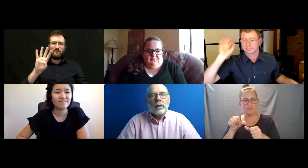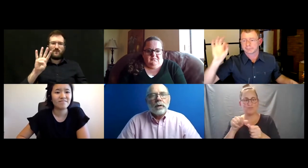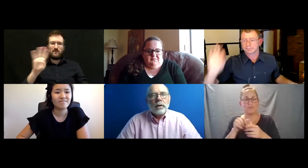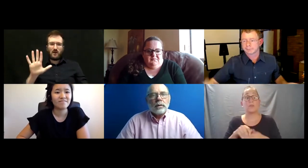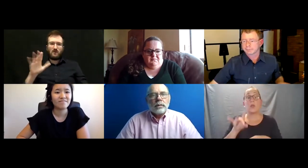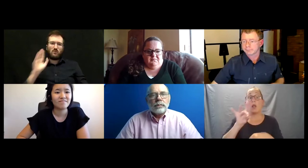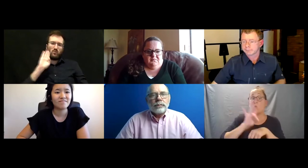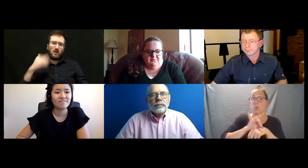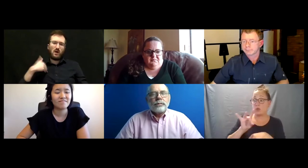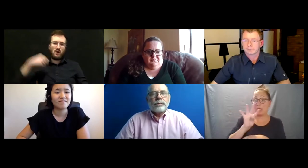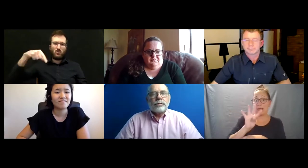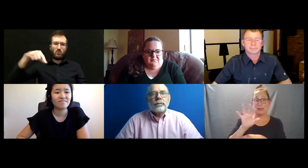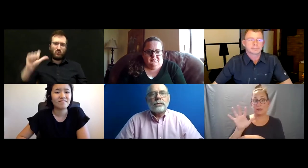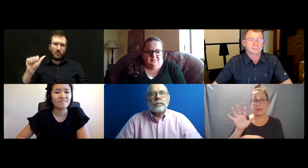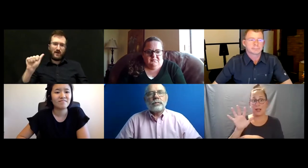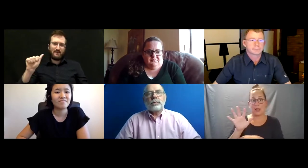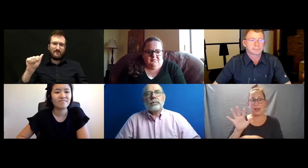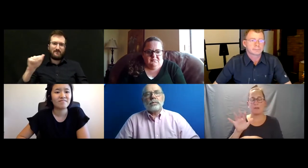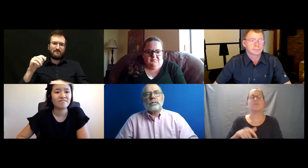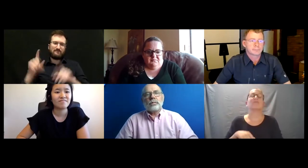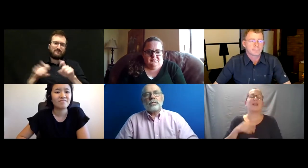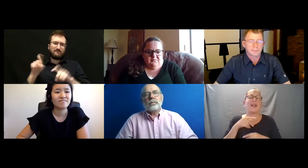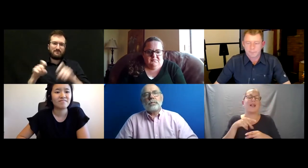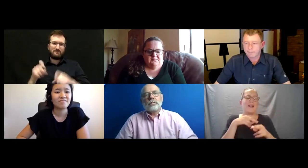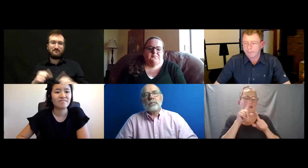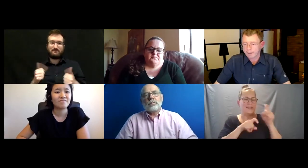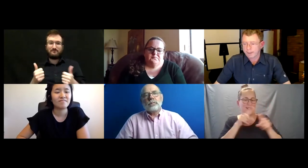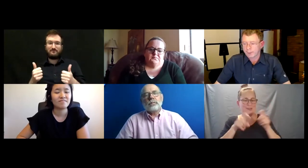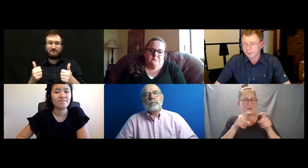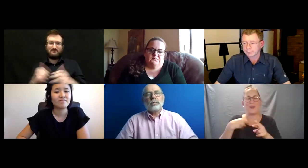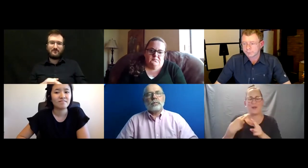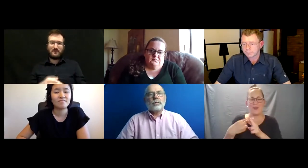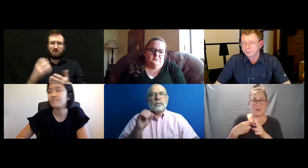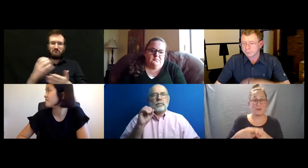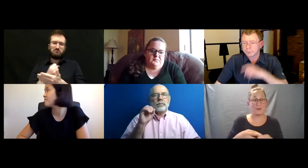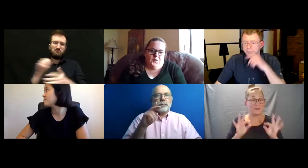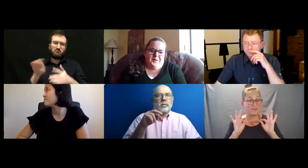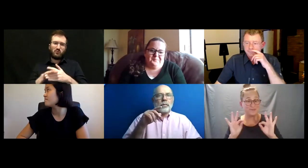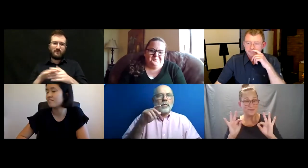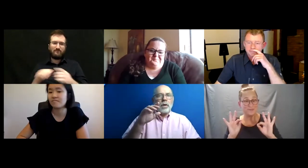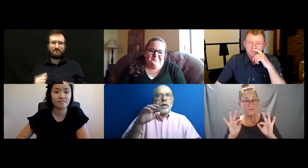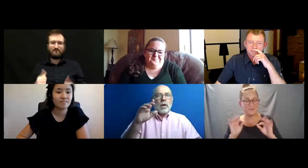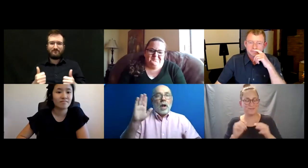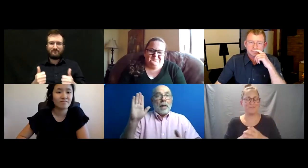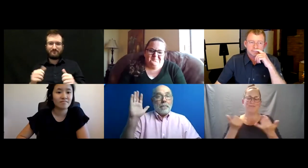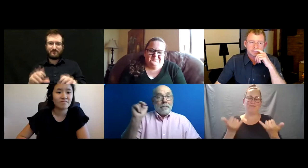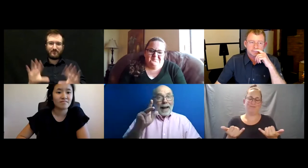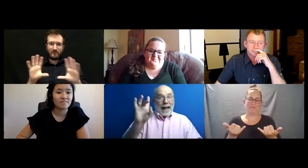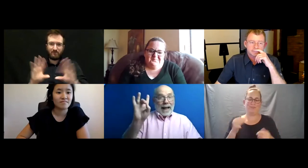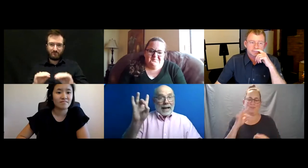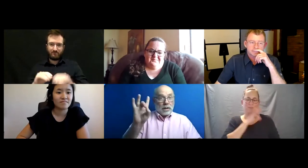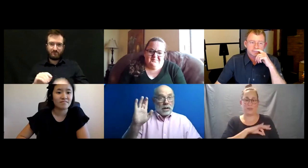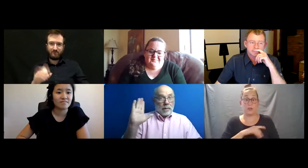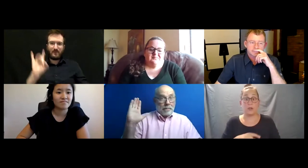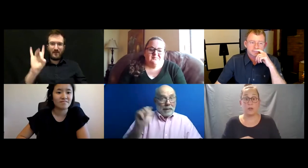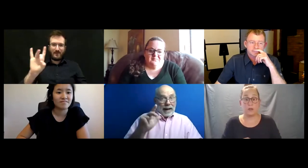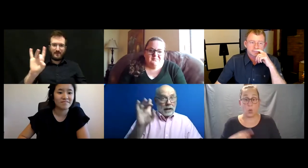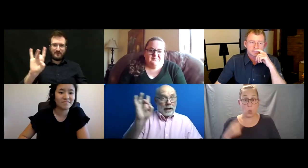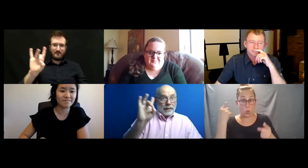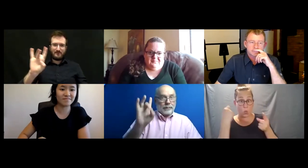And then Bruce, Stacy, and Michelle. And after we have those individual questions, we'll end with a Q&A. So we'll see you